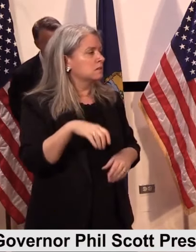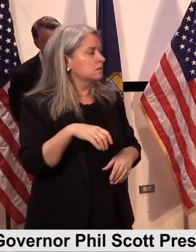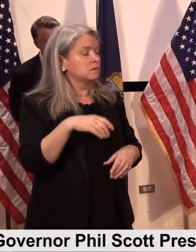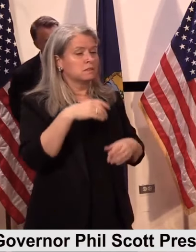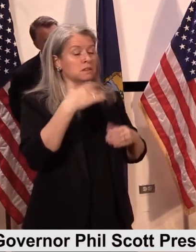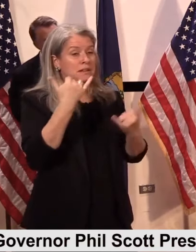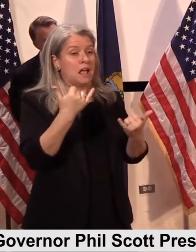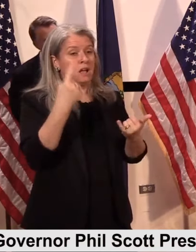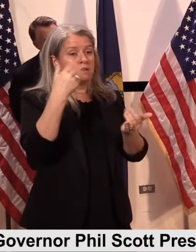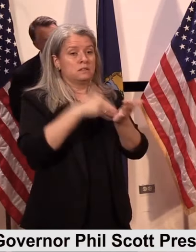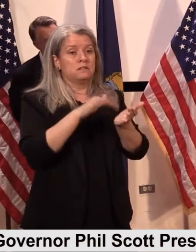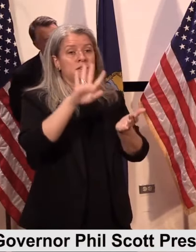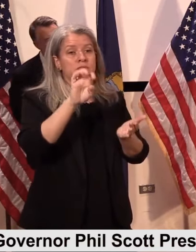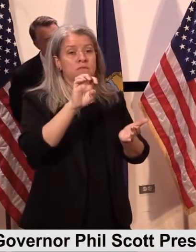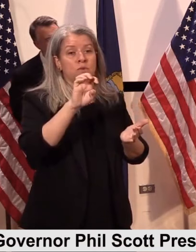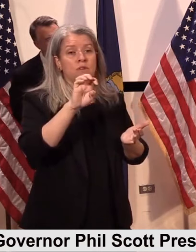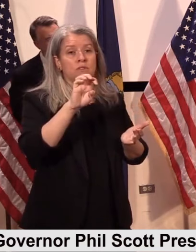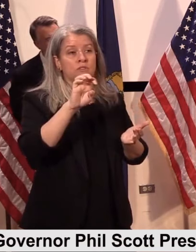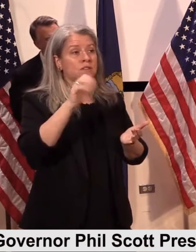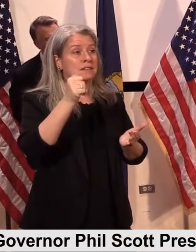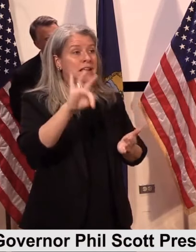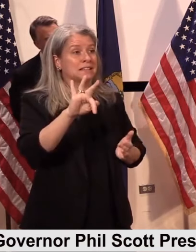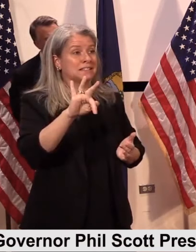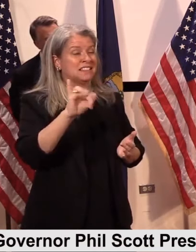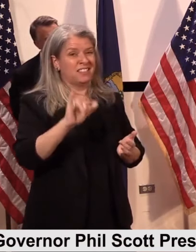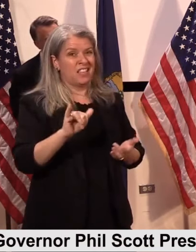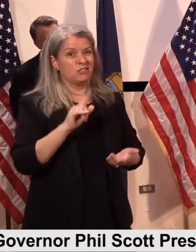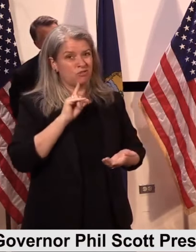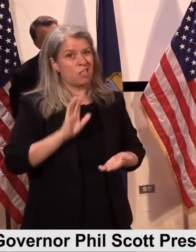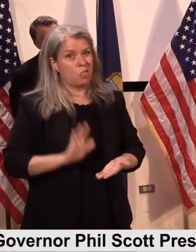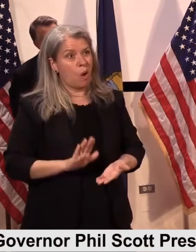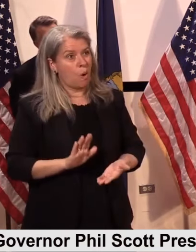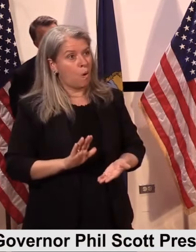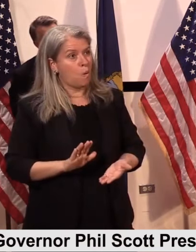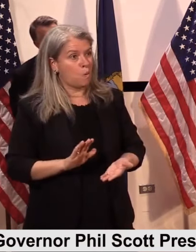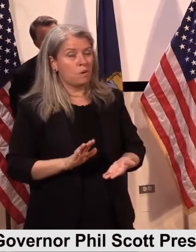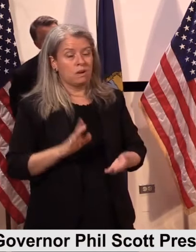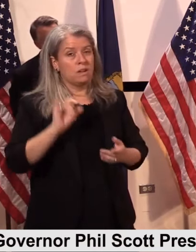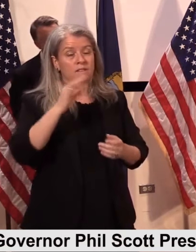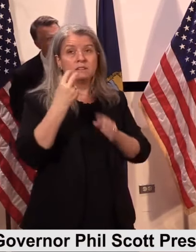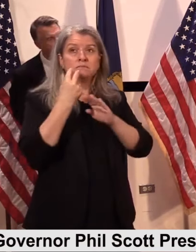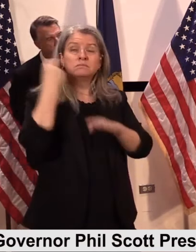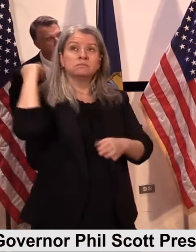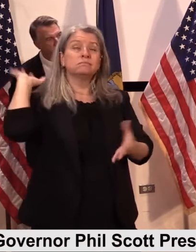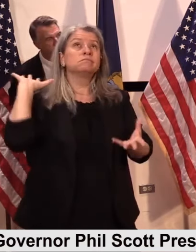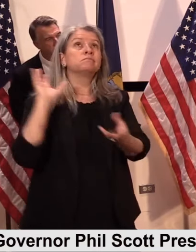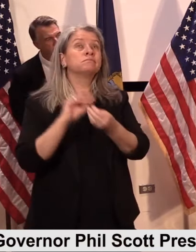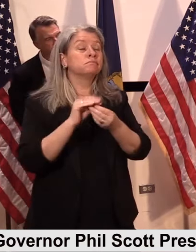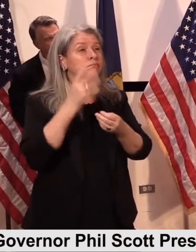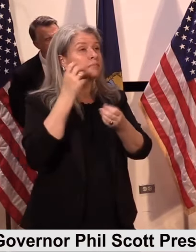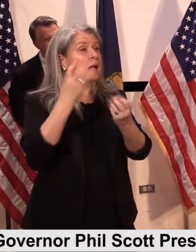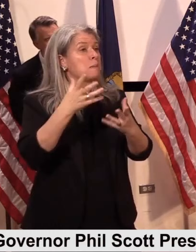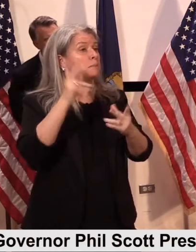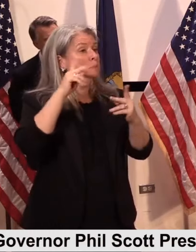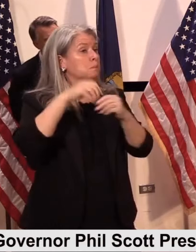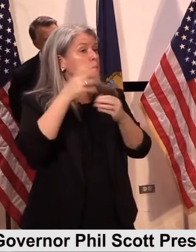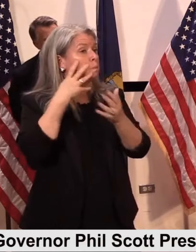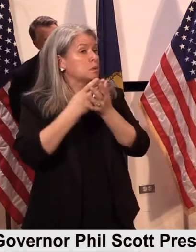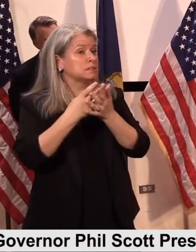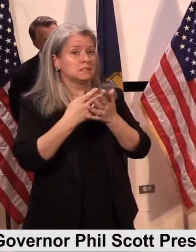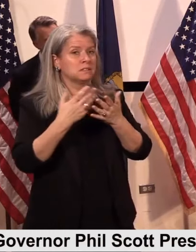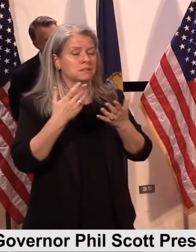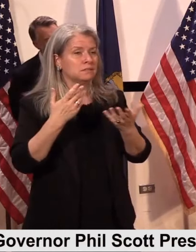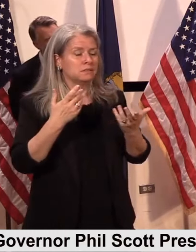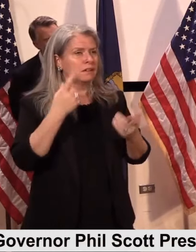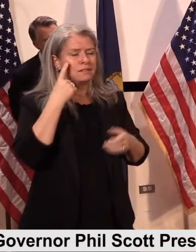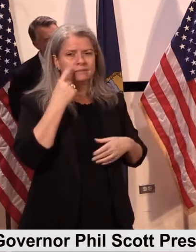19 today. That's quite low as over a historical time of what our correctional facility has been. I think a couple